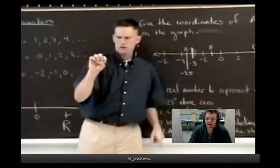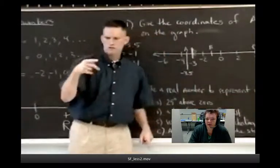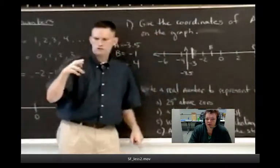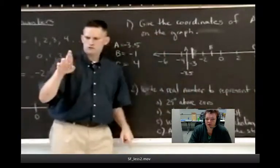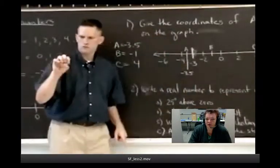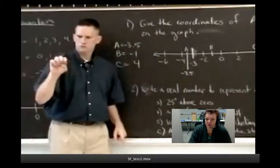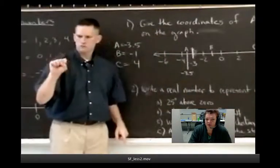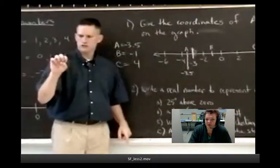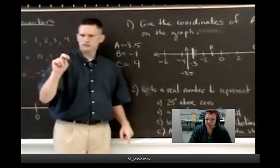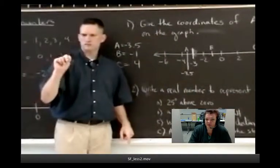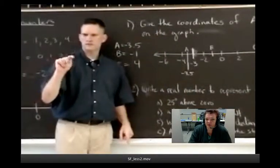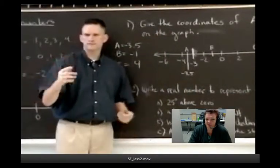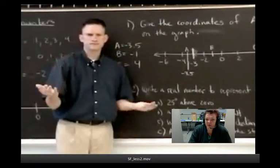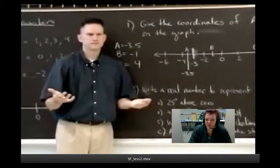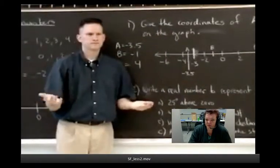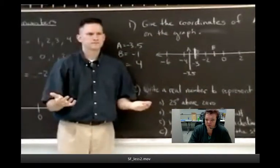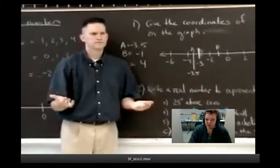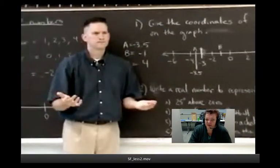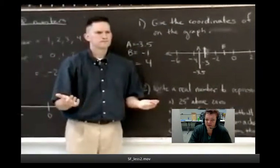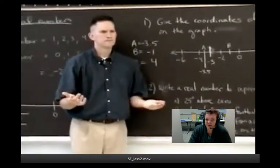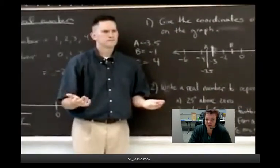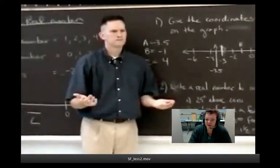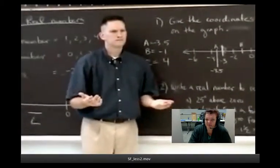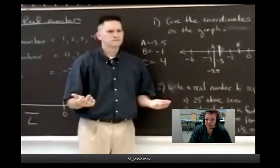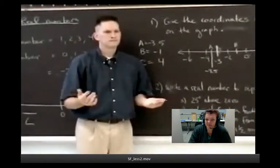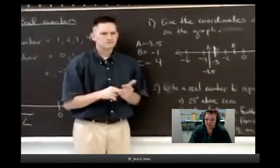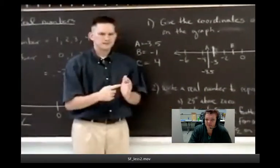Okay, do you know what this word represent? What does that mean?